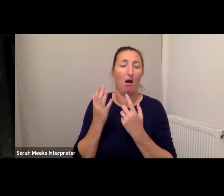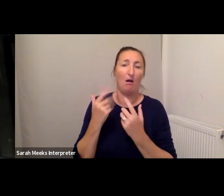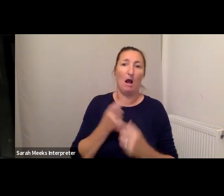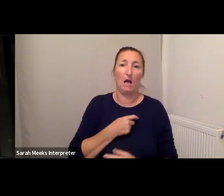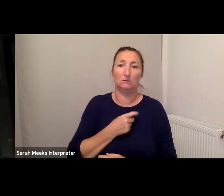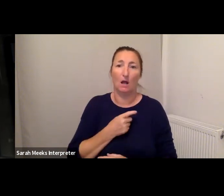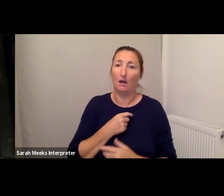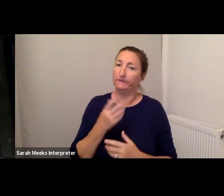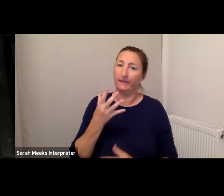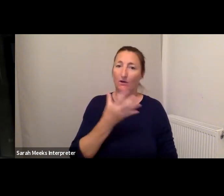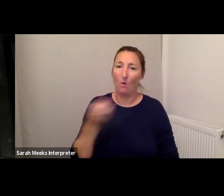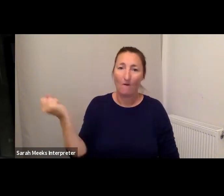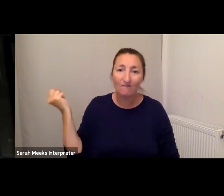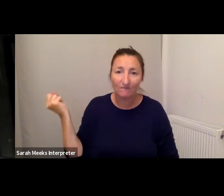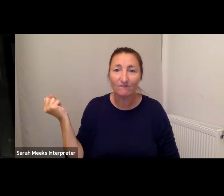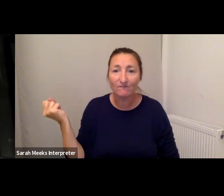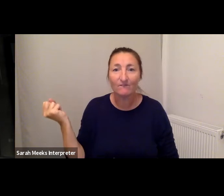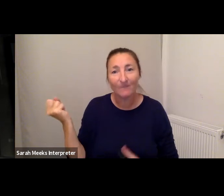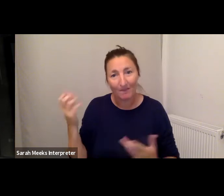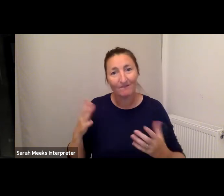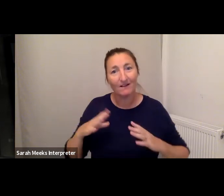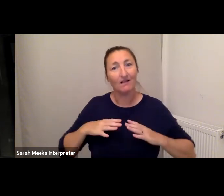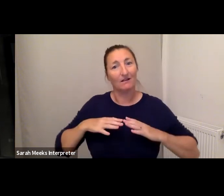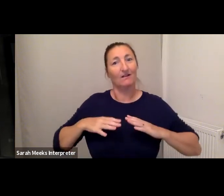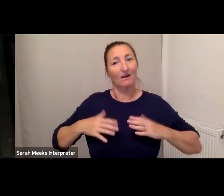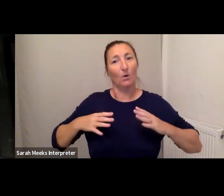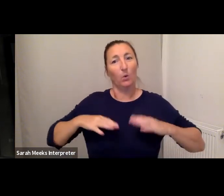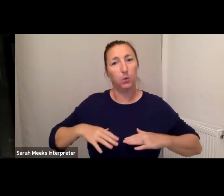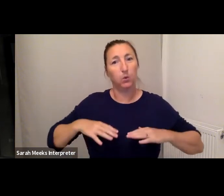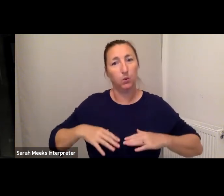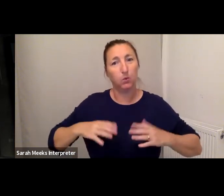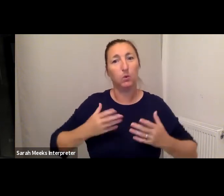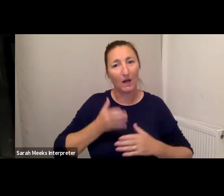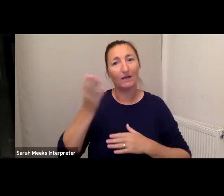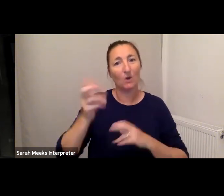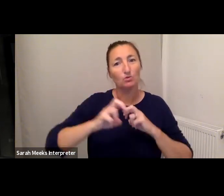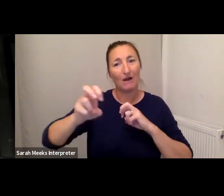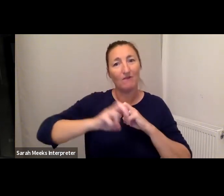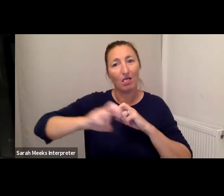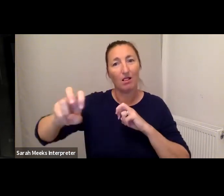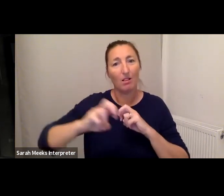that women face when traveling. Next slide.